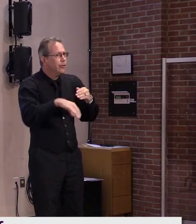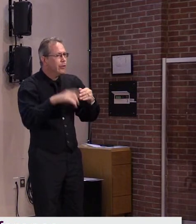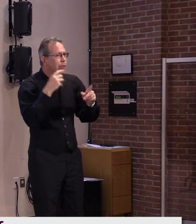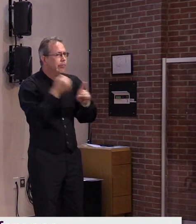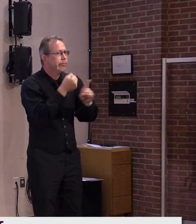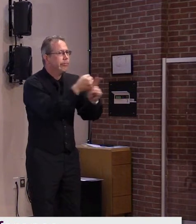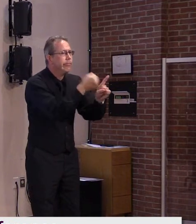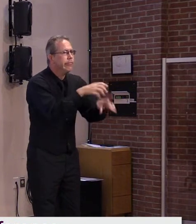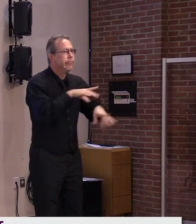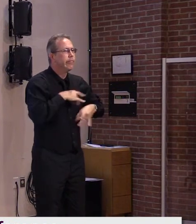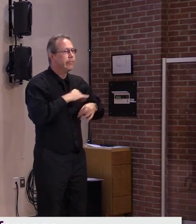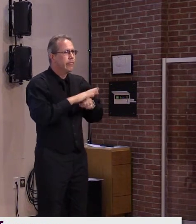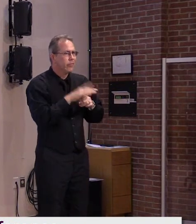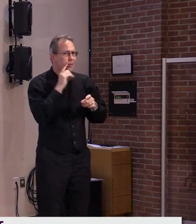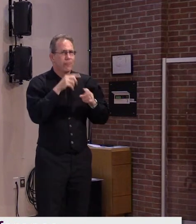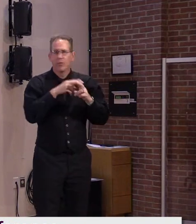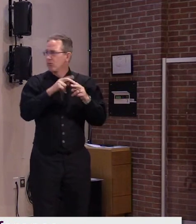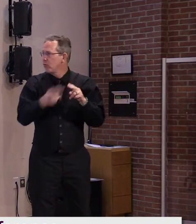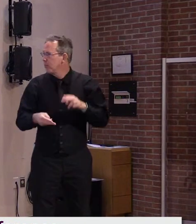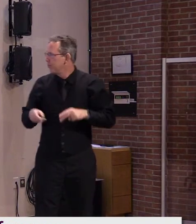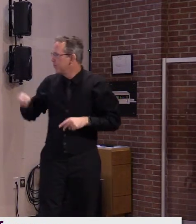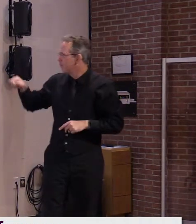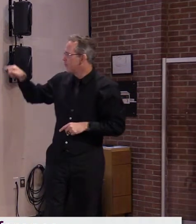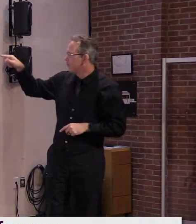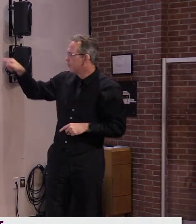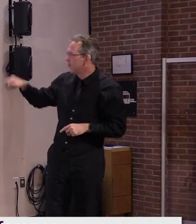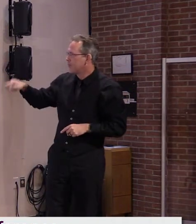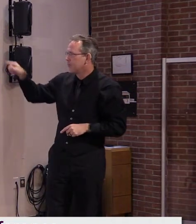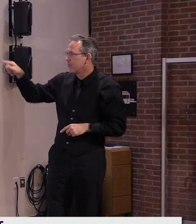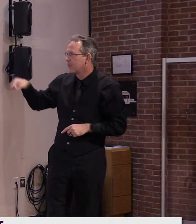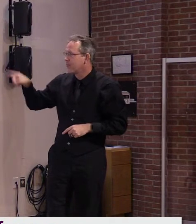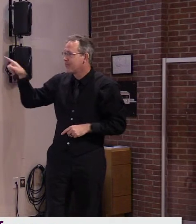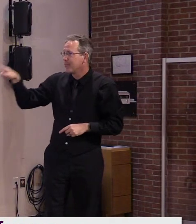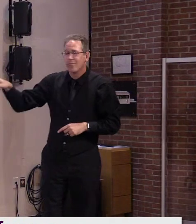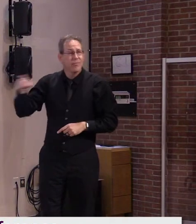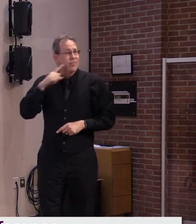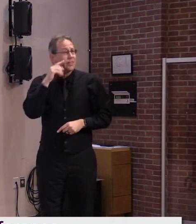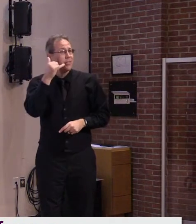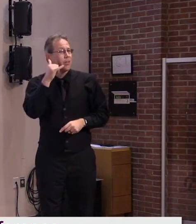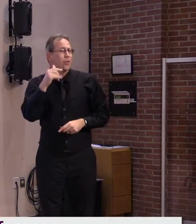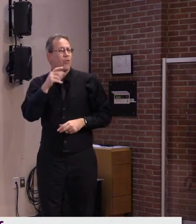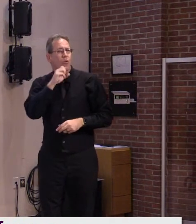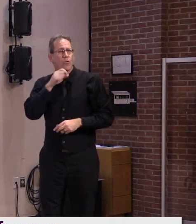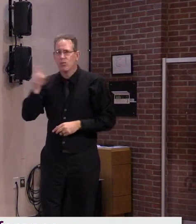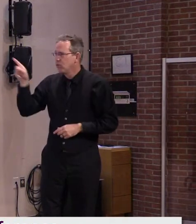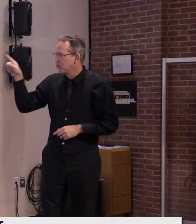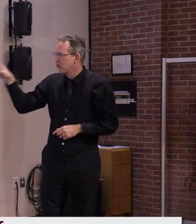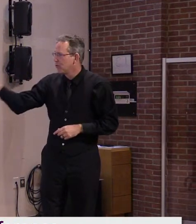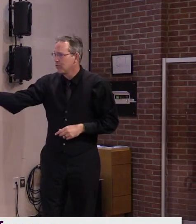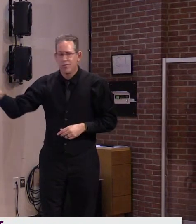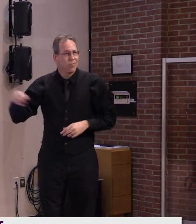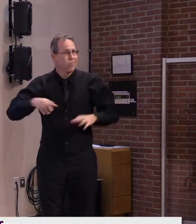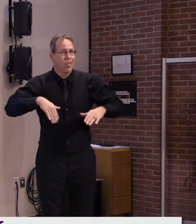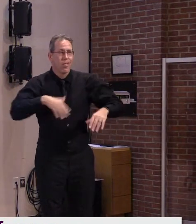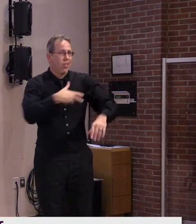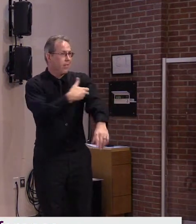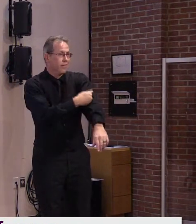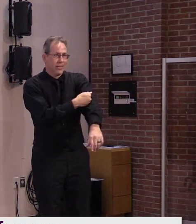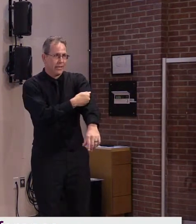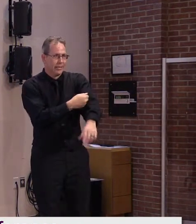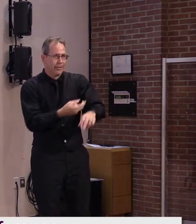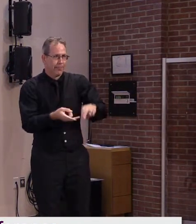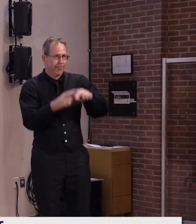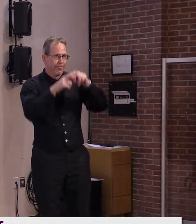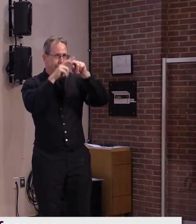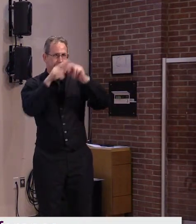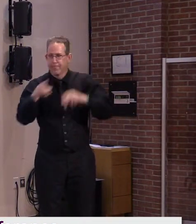much higher than the fully vaccinated rate. That difference is now 4.3 times higher for those that are not fully vaccinated. And then over the